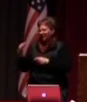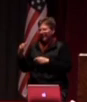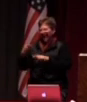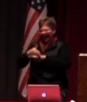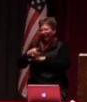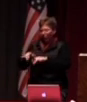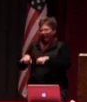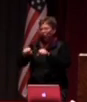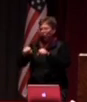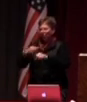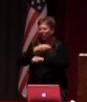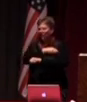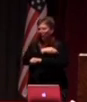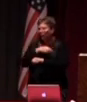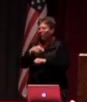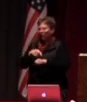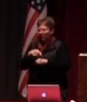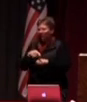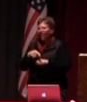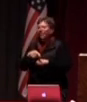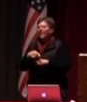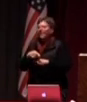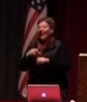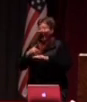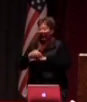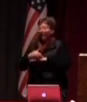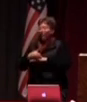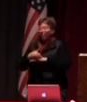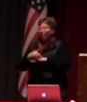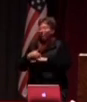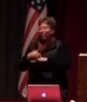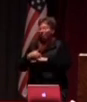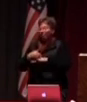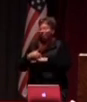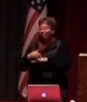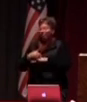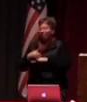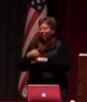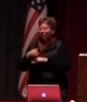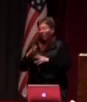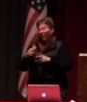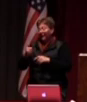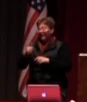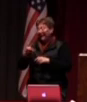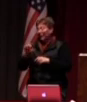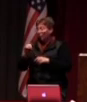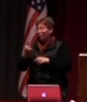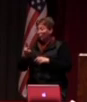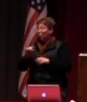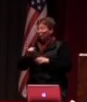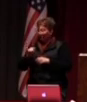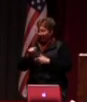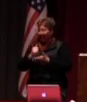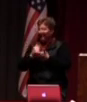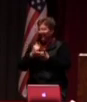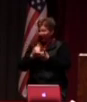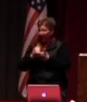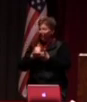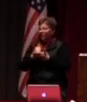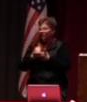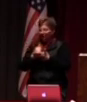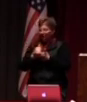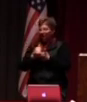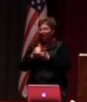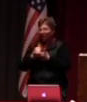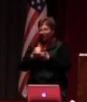not a dictator ruling by force. Soon after his coup d'etat, and again in 1802, he held plebiscites to legitimate his rule,